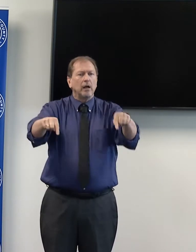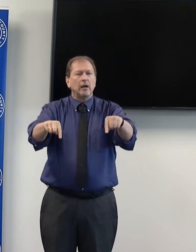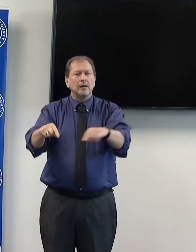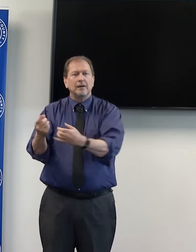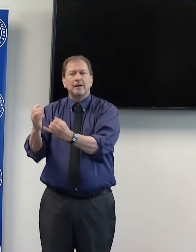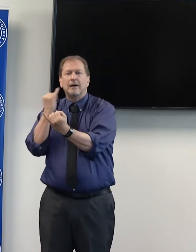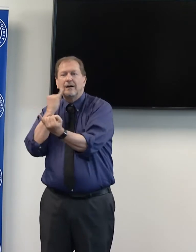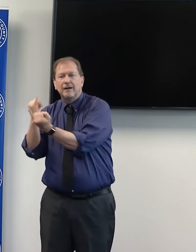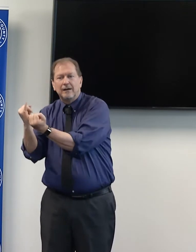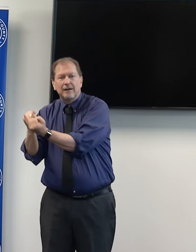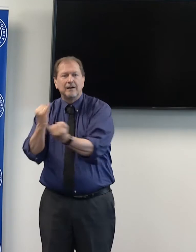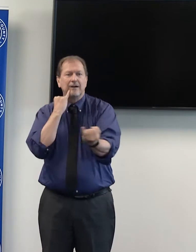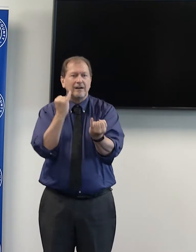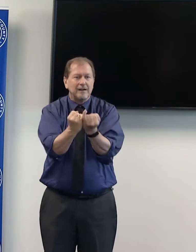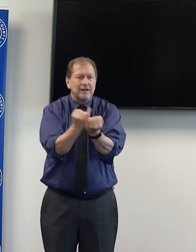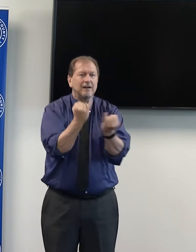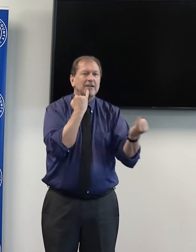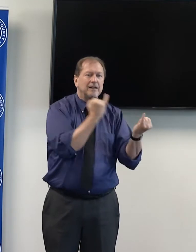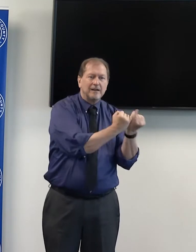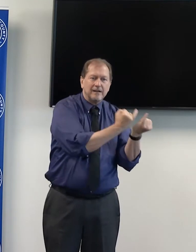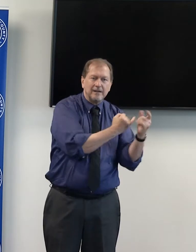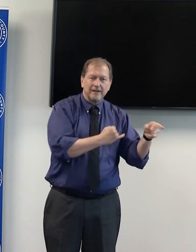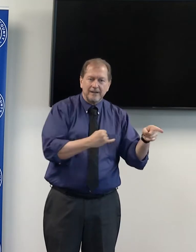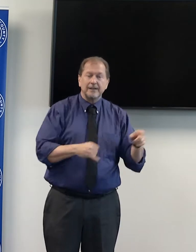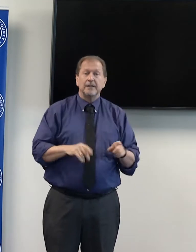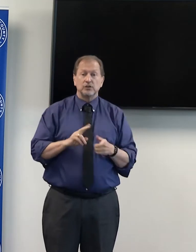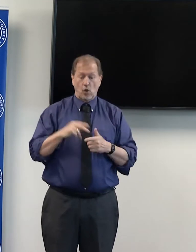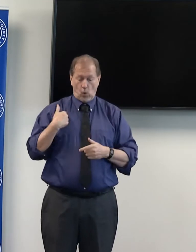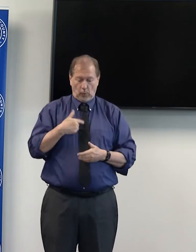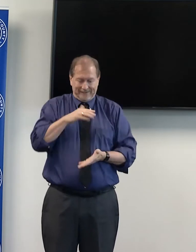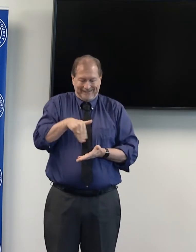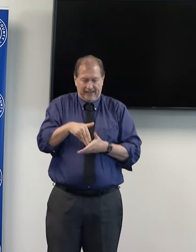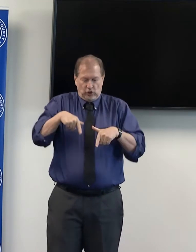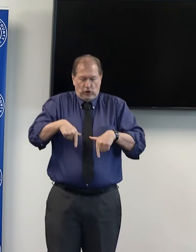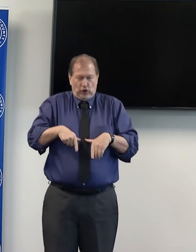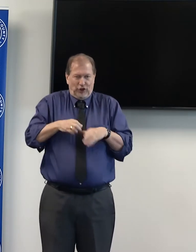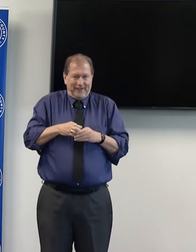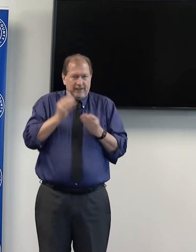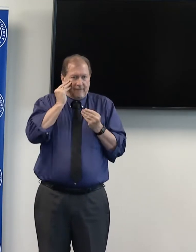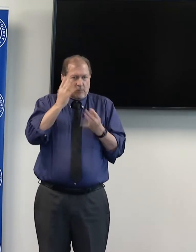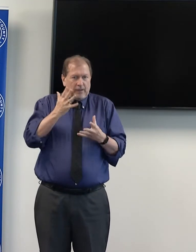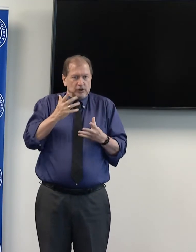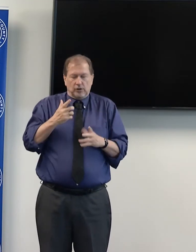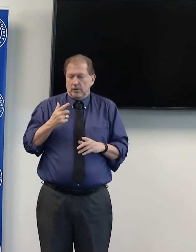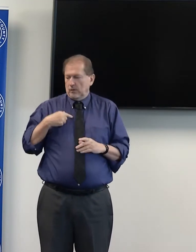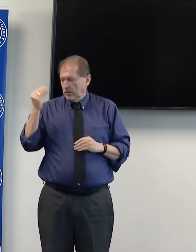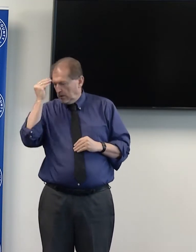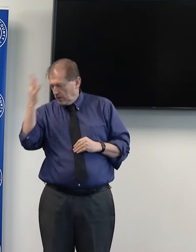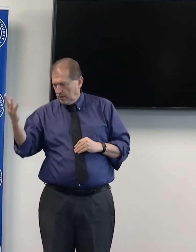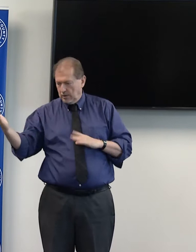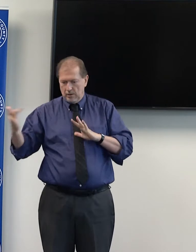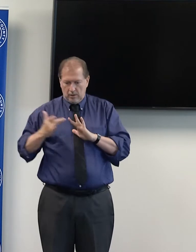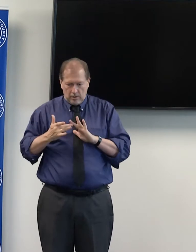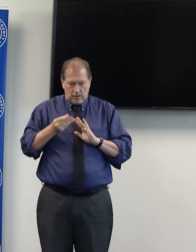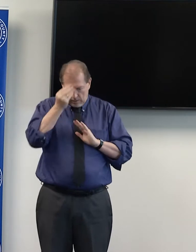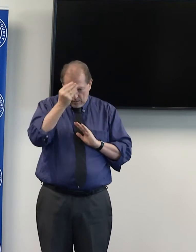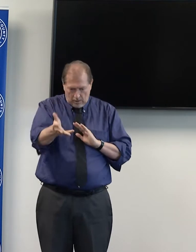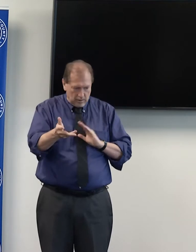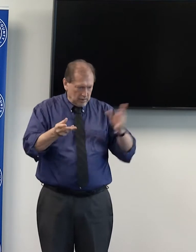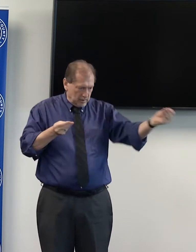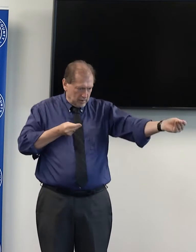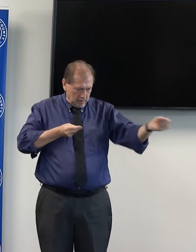issues before they become problems and have to react. So the type of information that we share on any given day, let